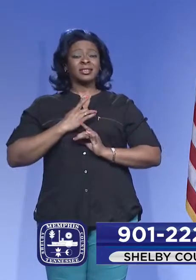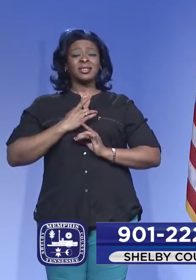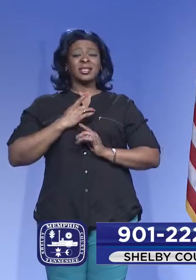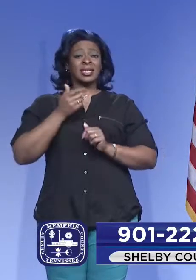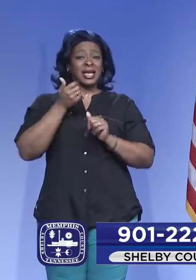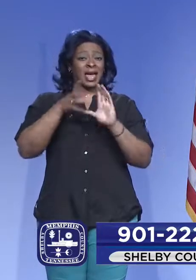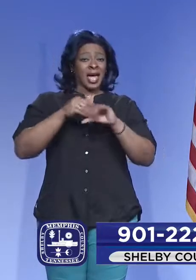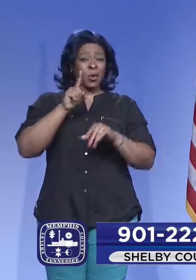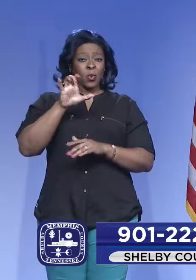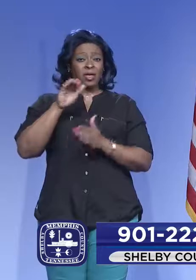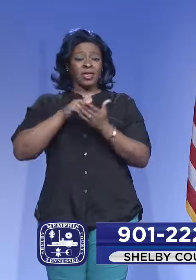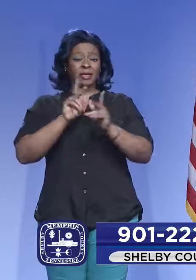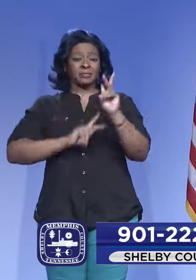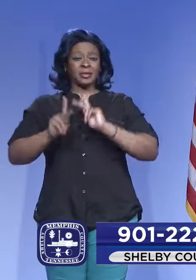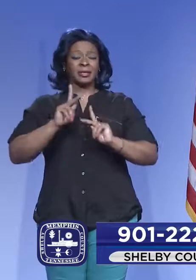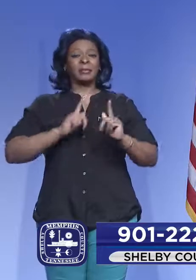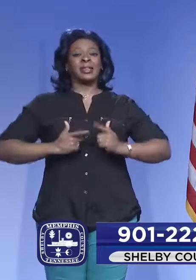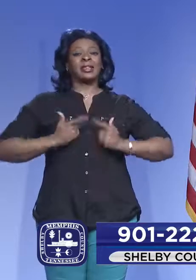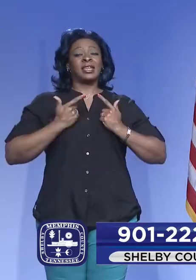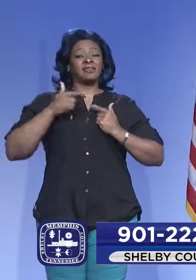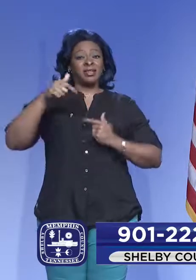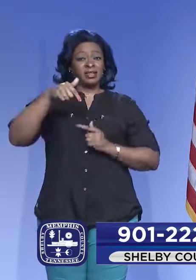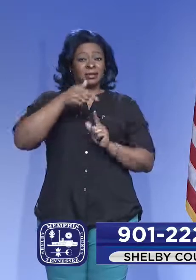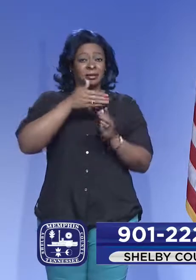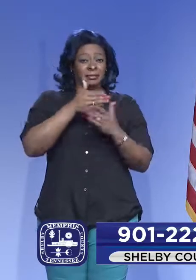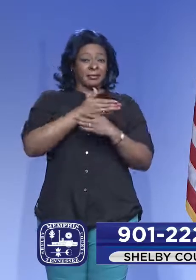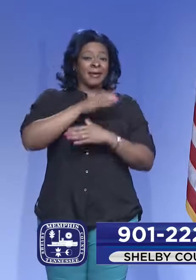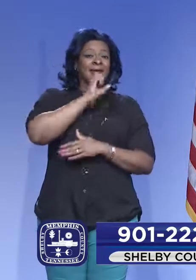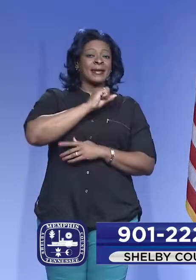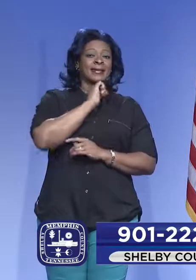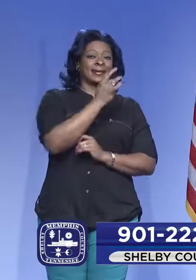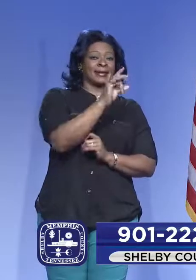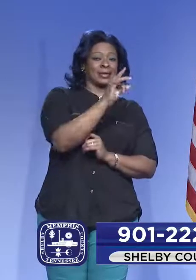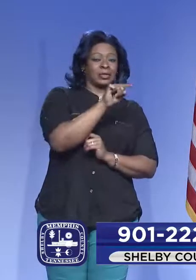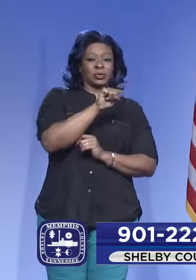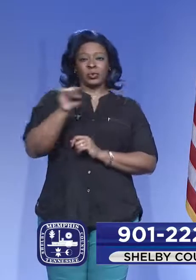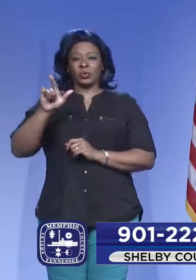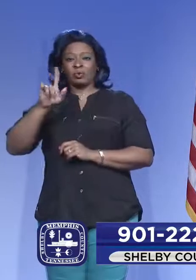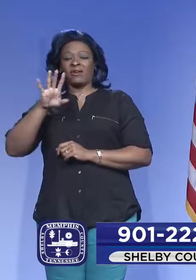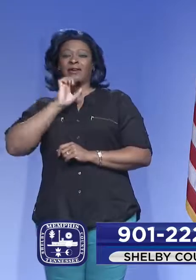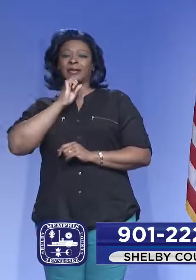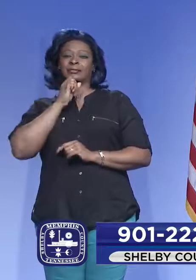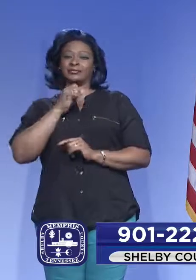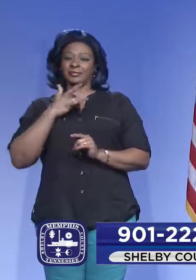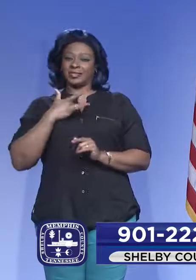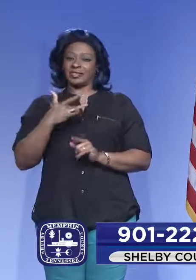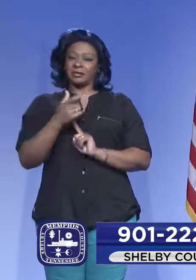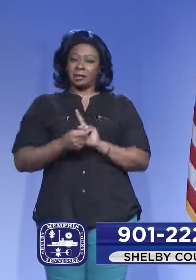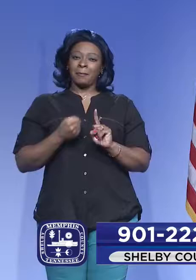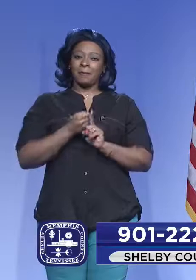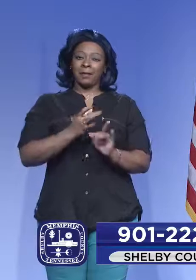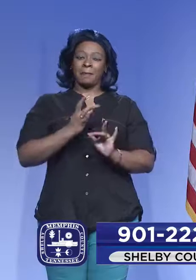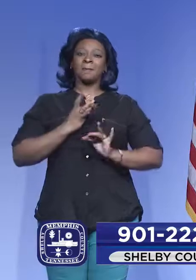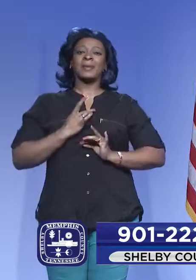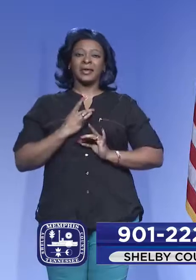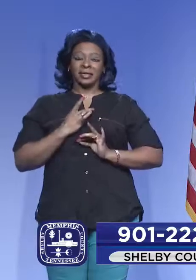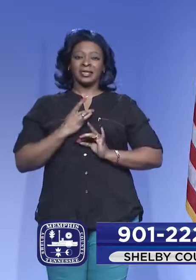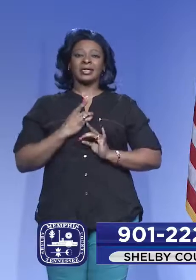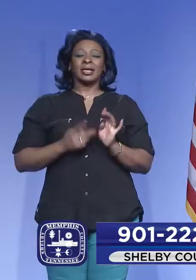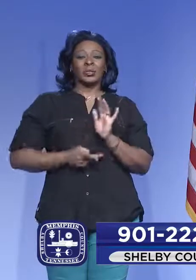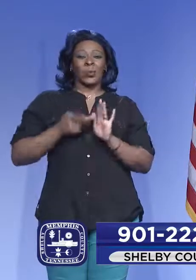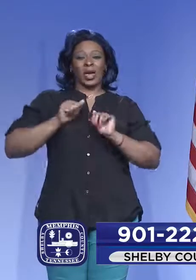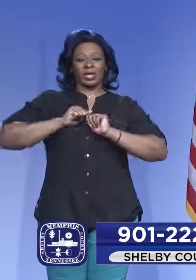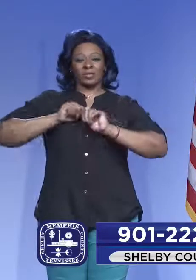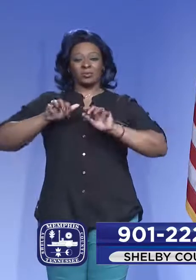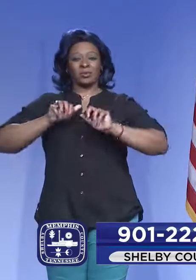population are people living in Shelby County between 18 and 24 years of age. Our reproductive rate of